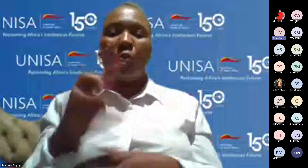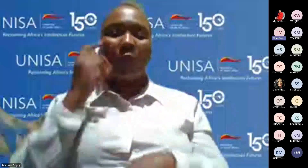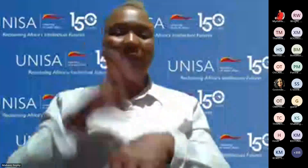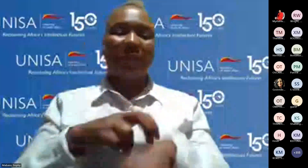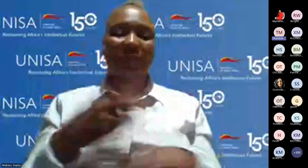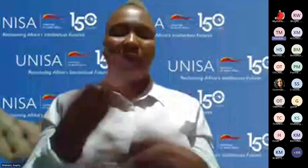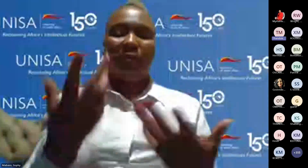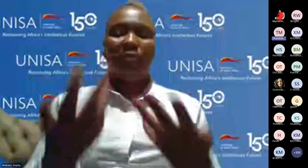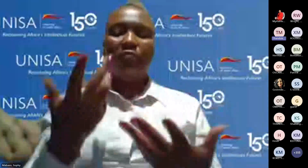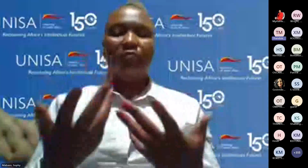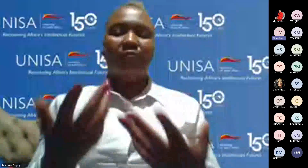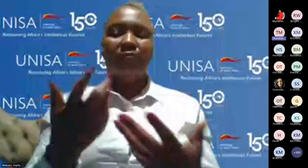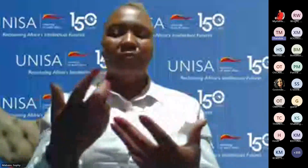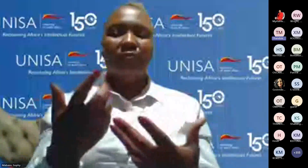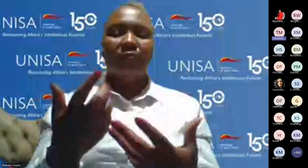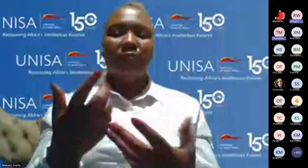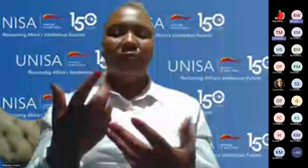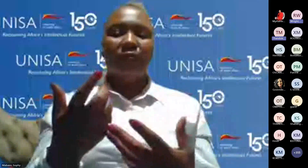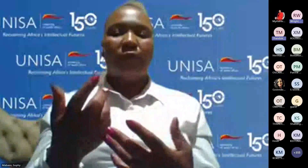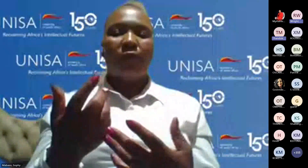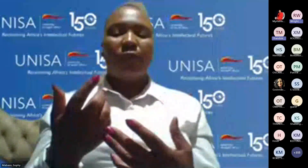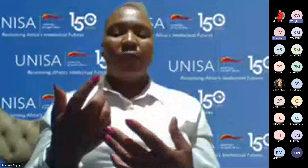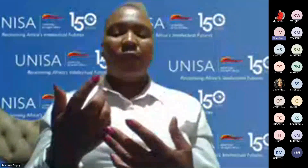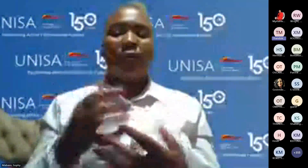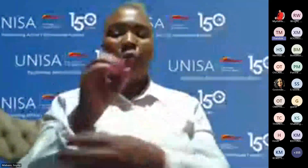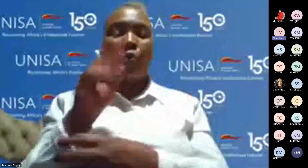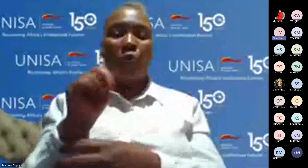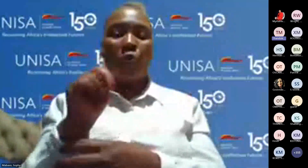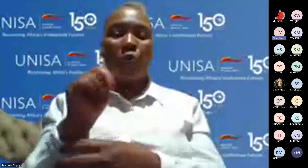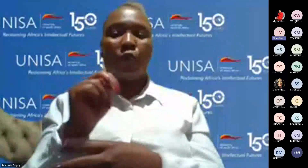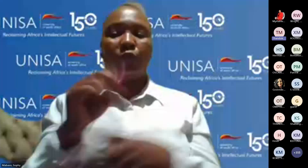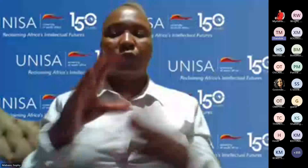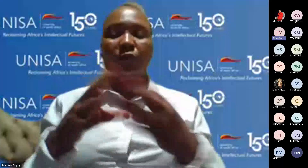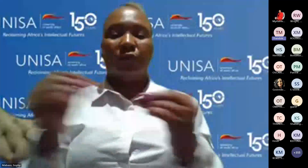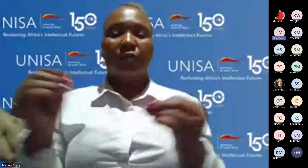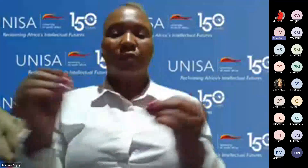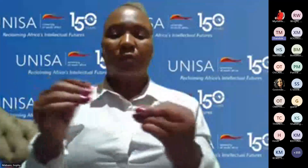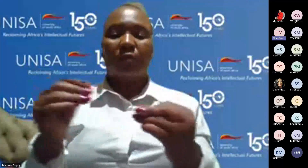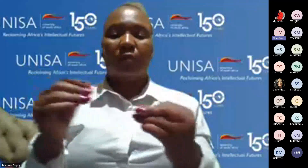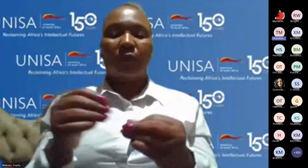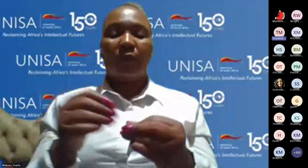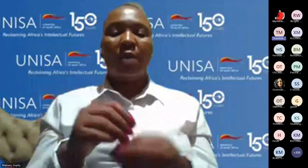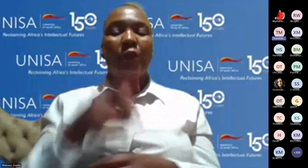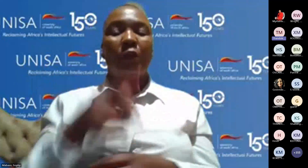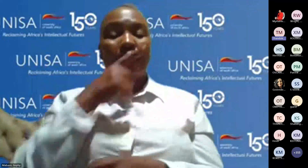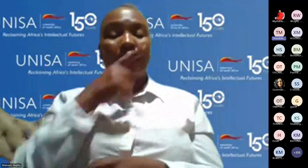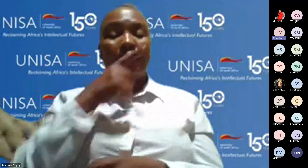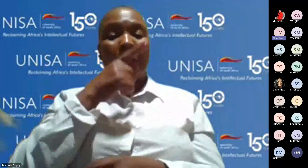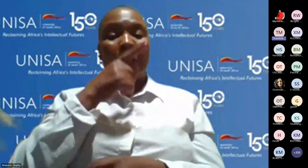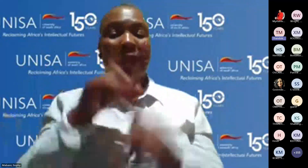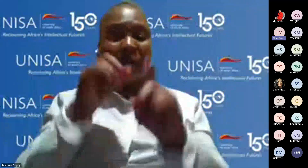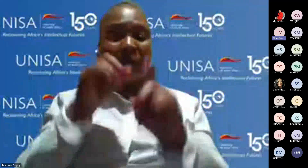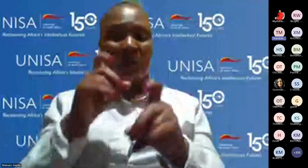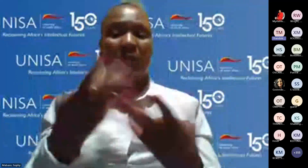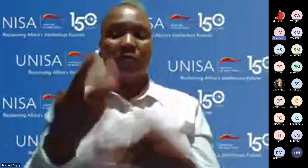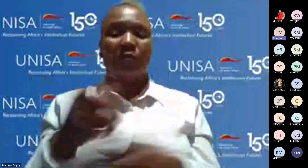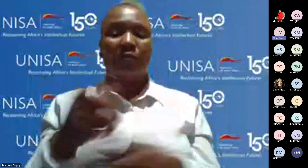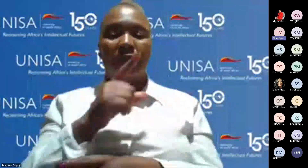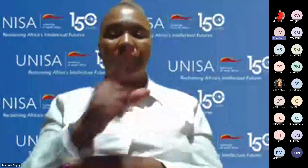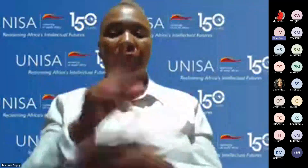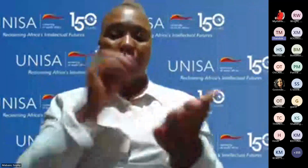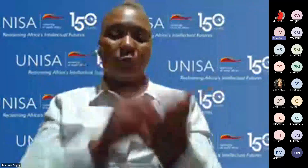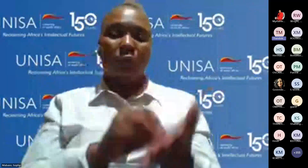be on and that's it? Whenever it prompts, you just need to take a picture, or is there a certain position